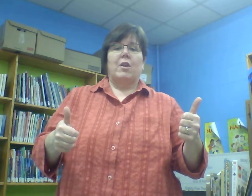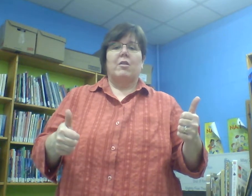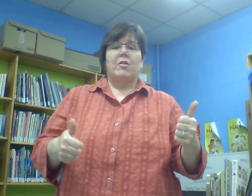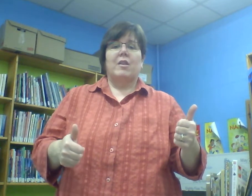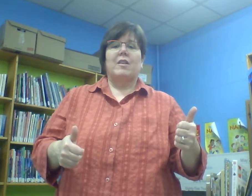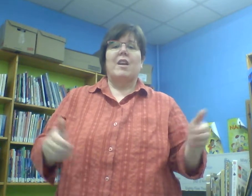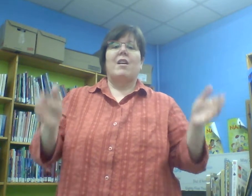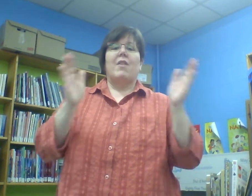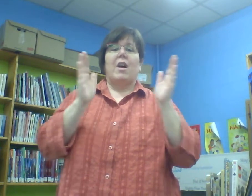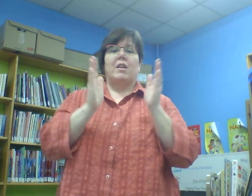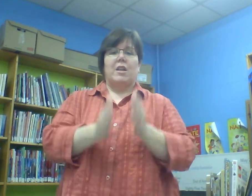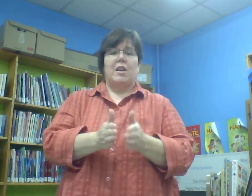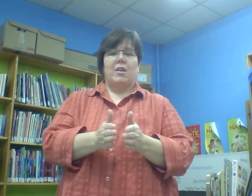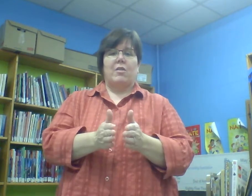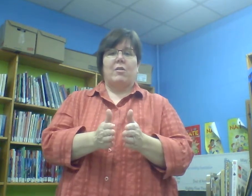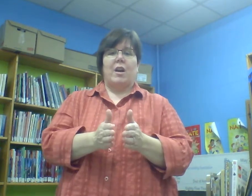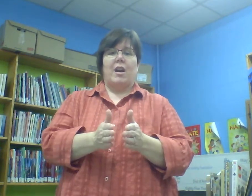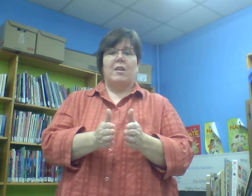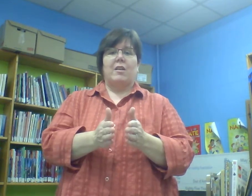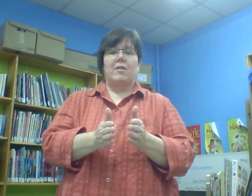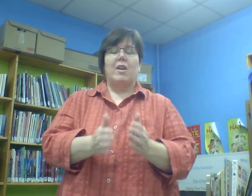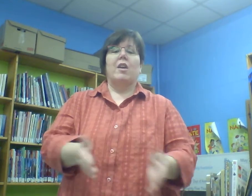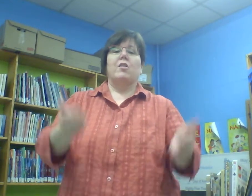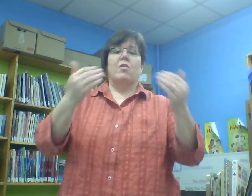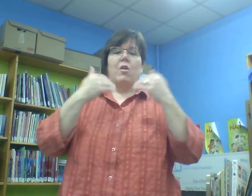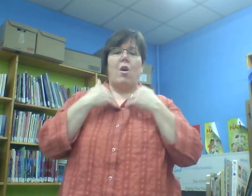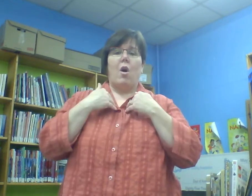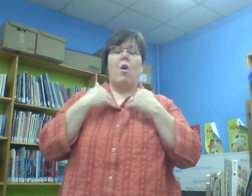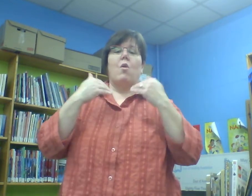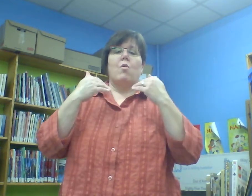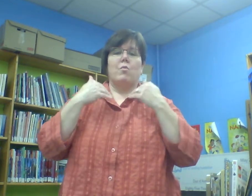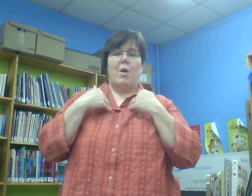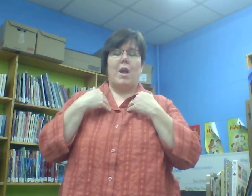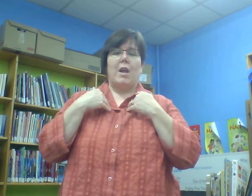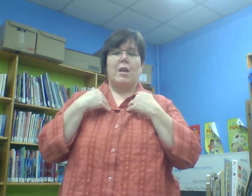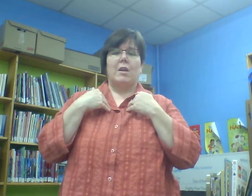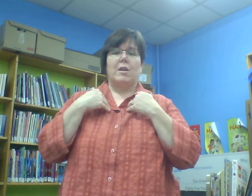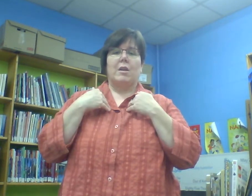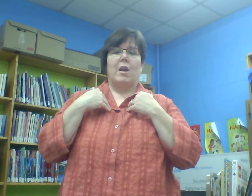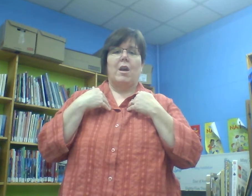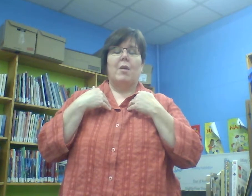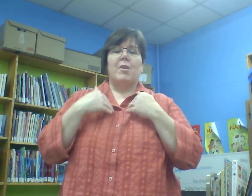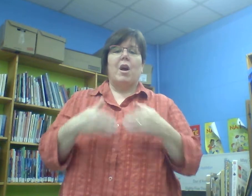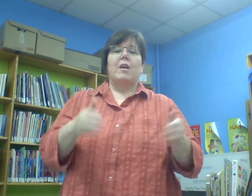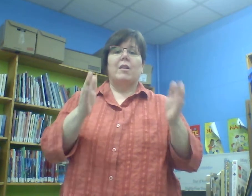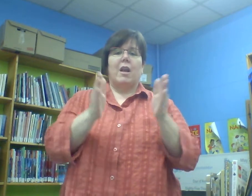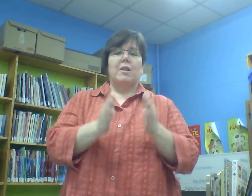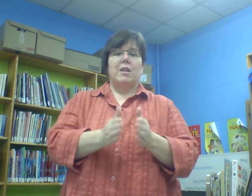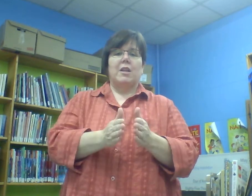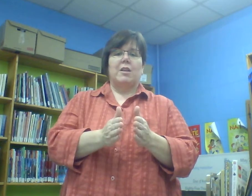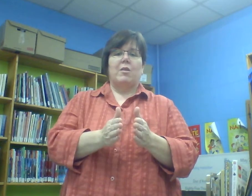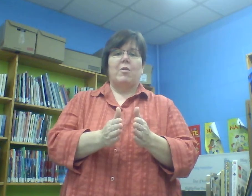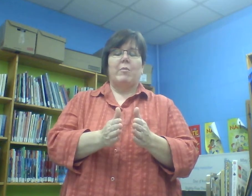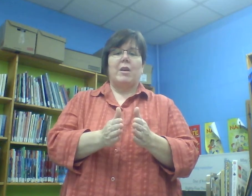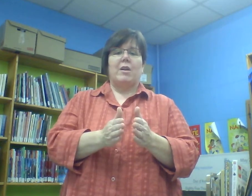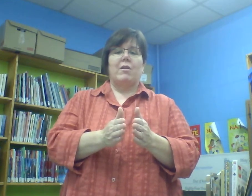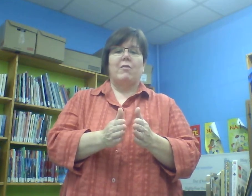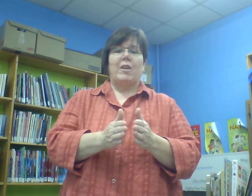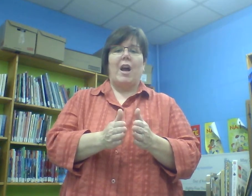just give a little kindness in your own way, because a little bit of